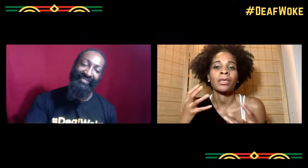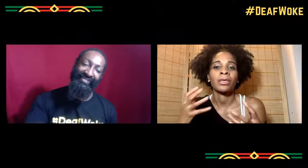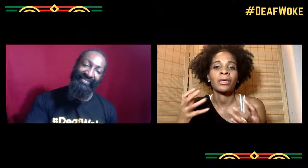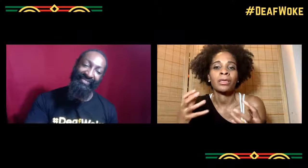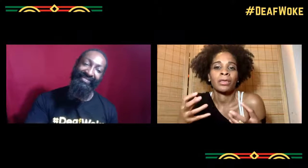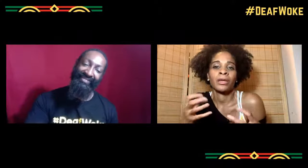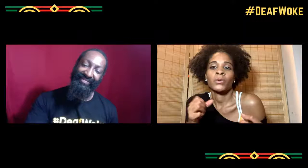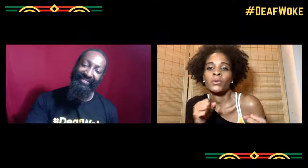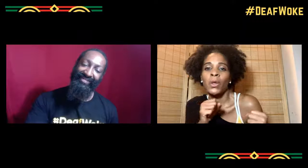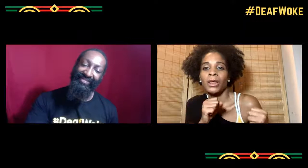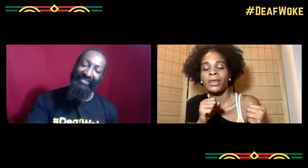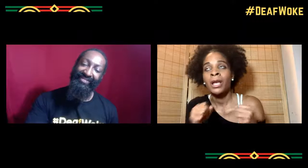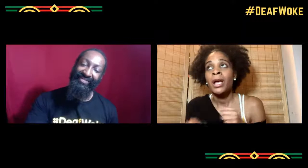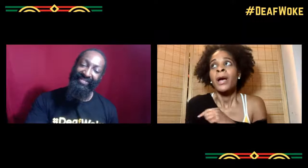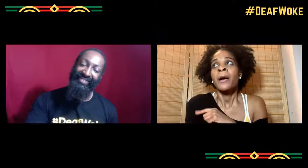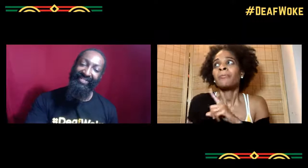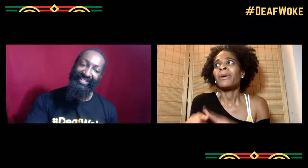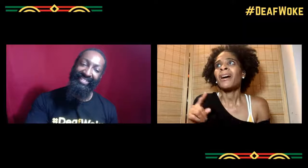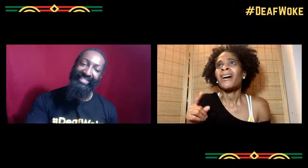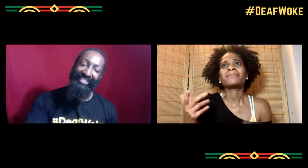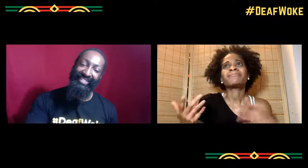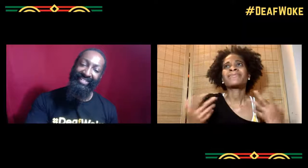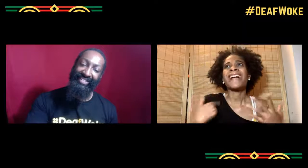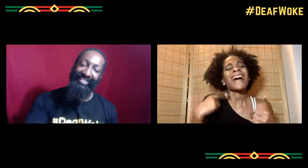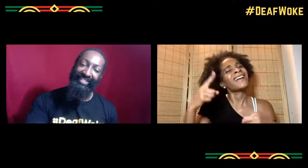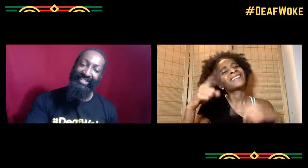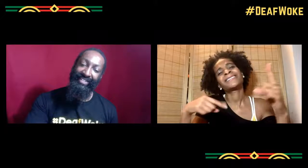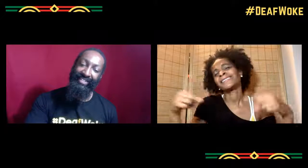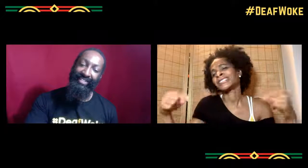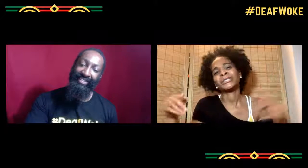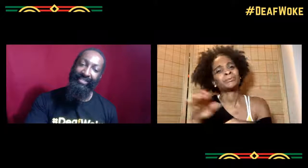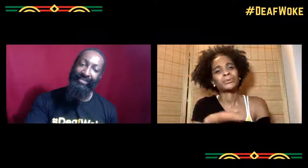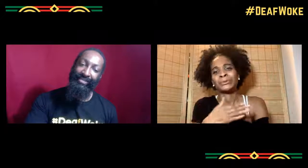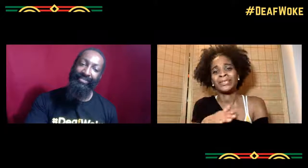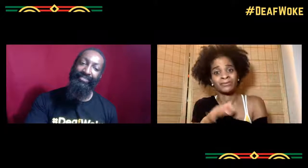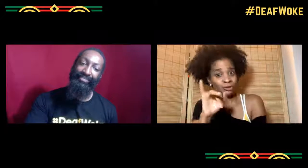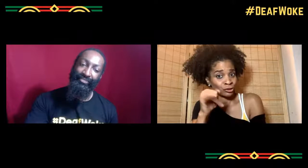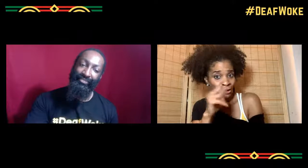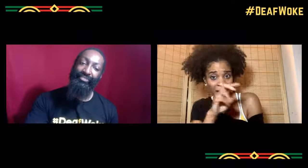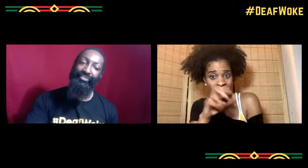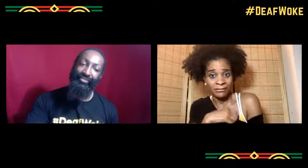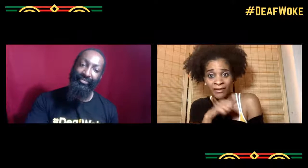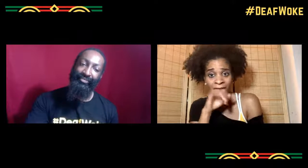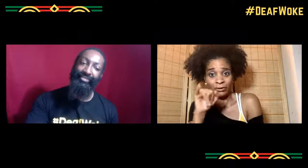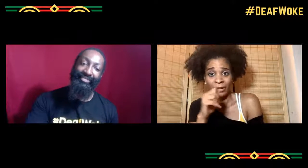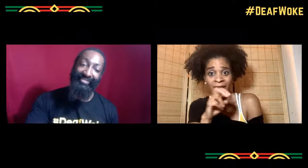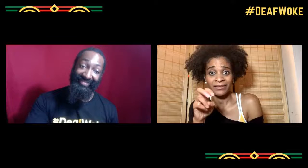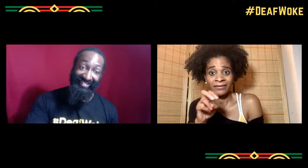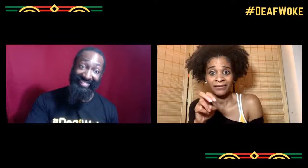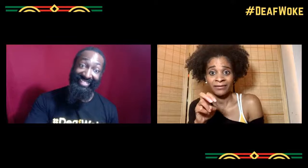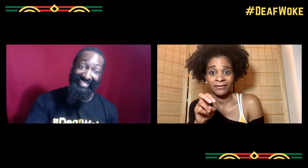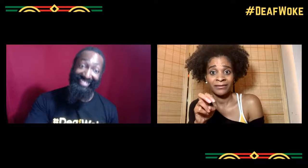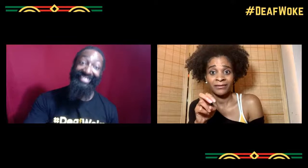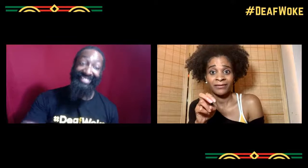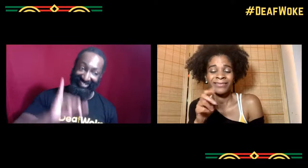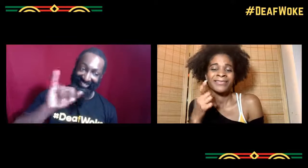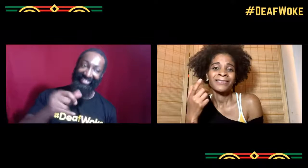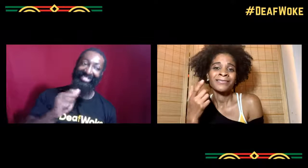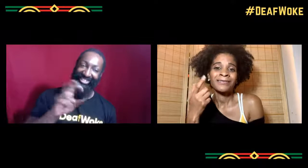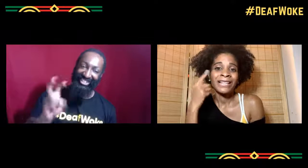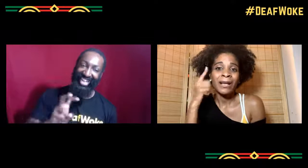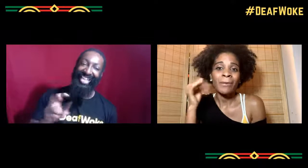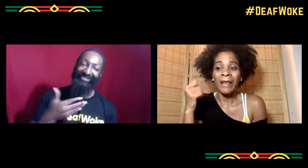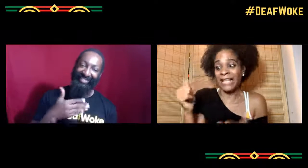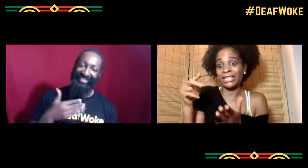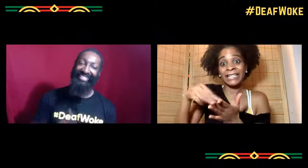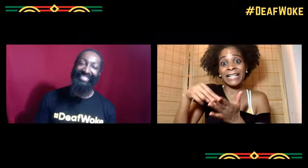That's it for me. Just the soul, the strength. Oh. But really, just such a variety of music. Jazz. I love